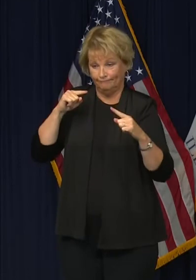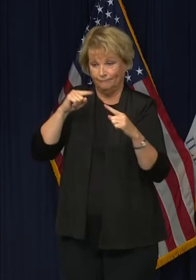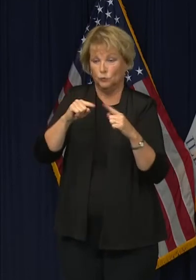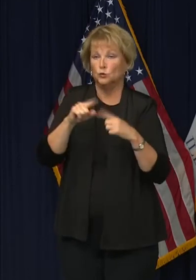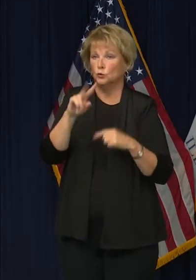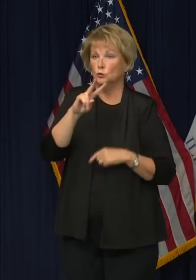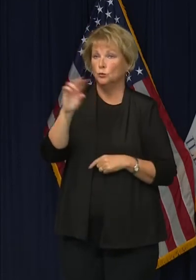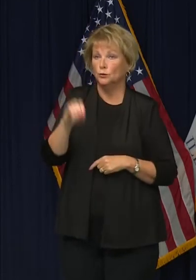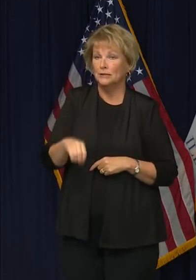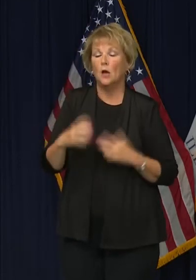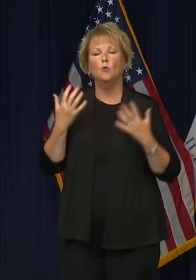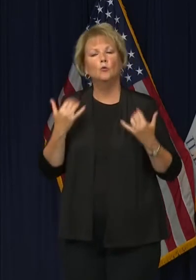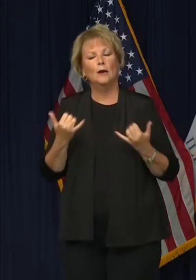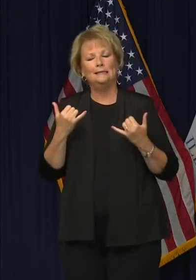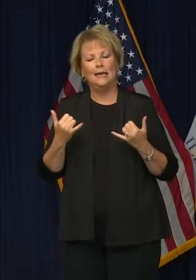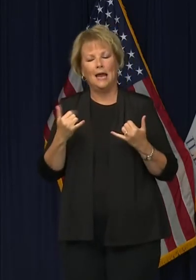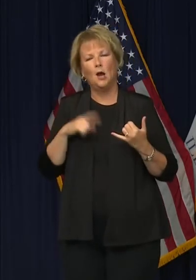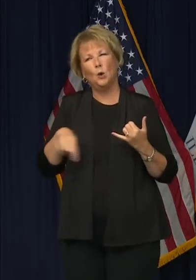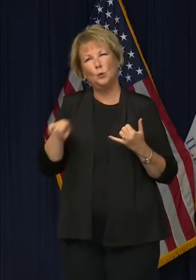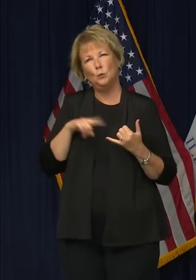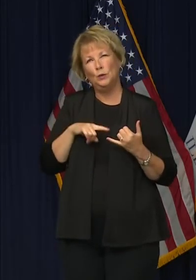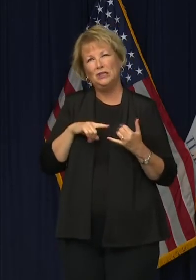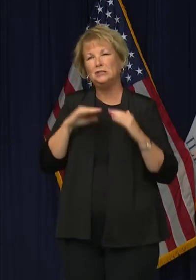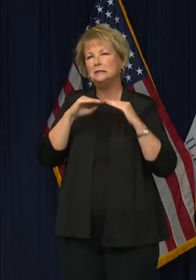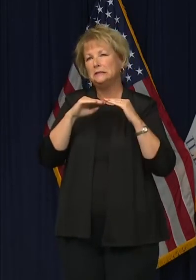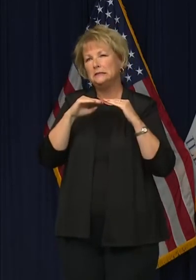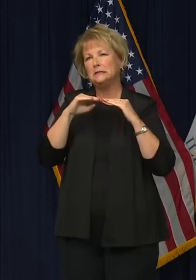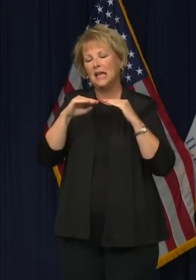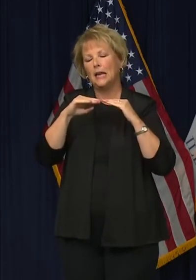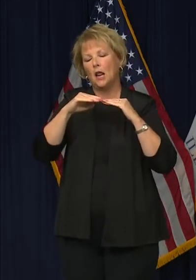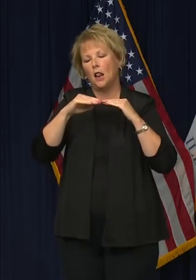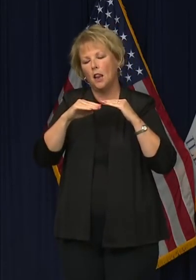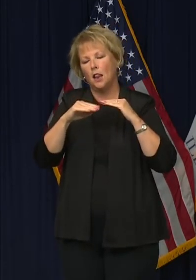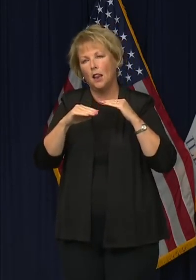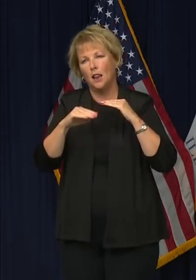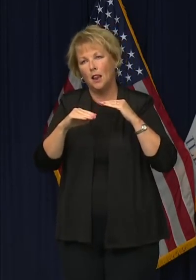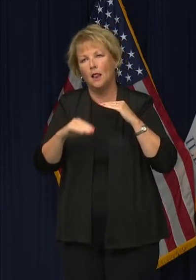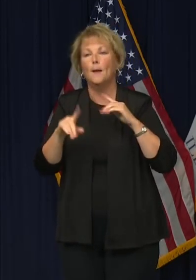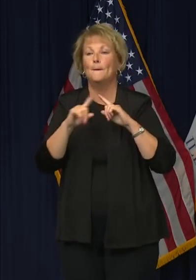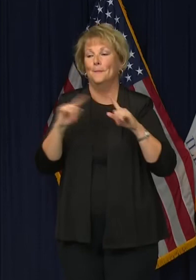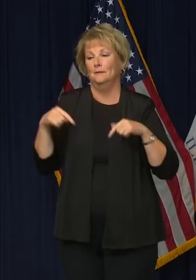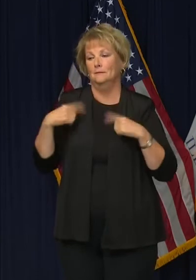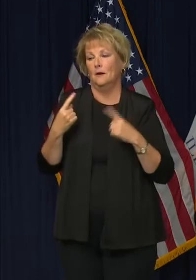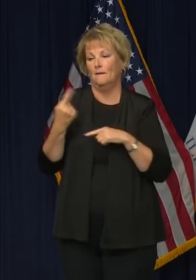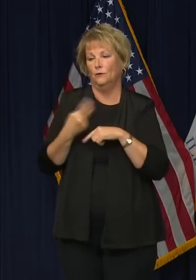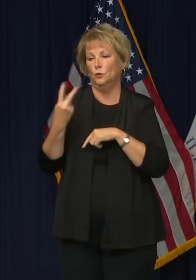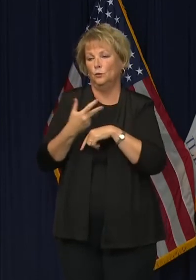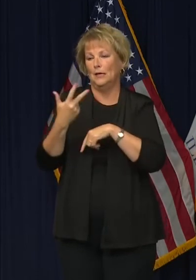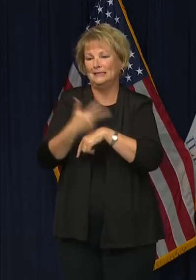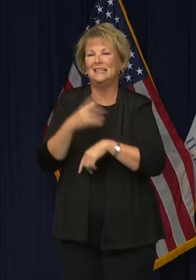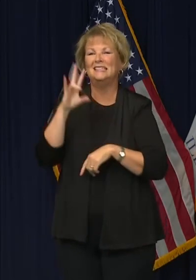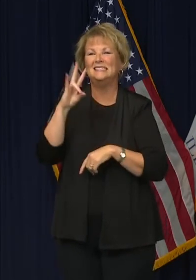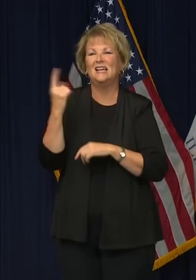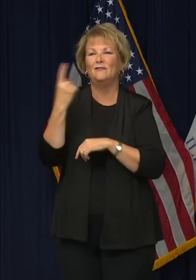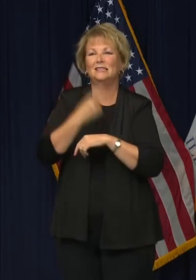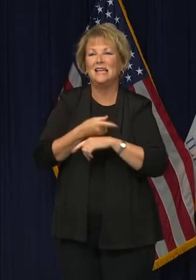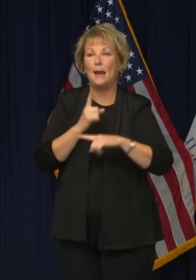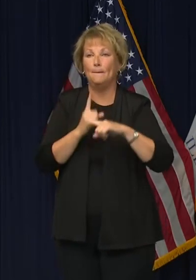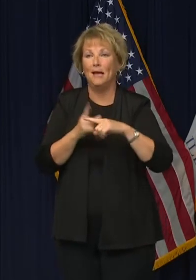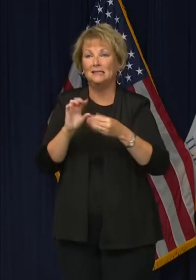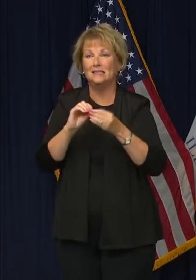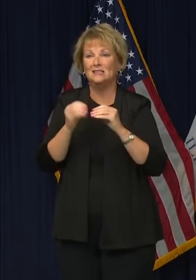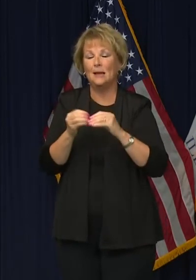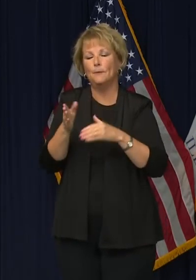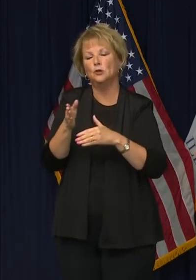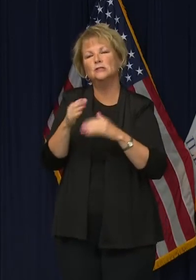in that direction, right now we're about steady. We've moved down some, but over the last few days, the 7-day positivity average has